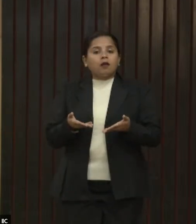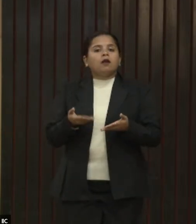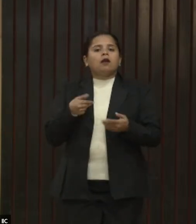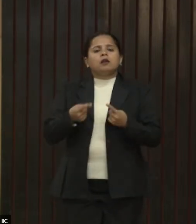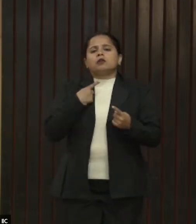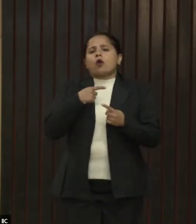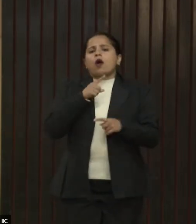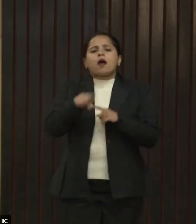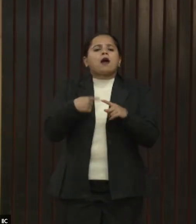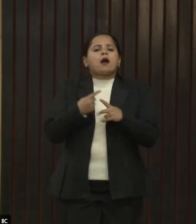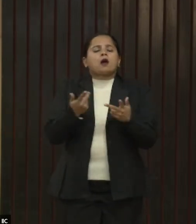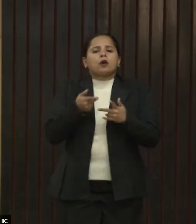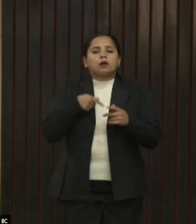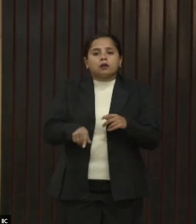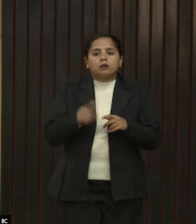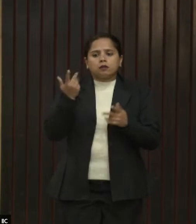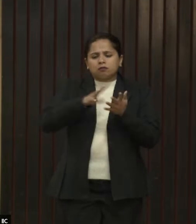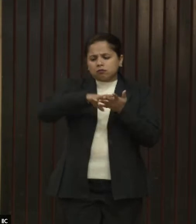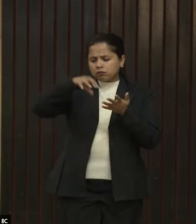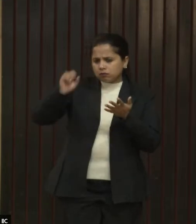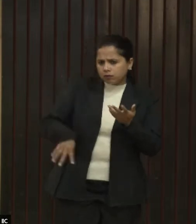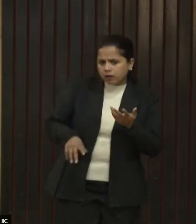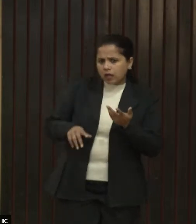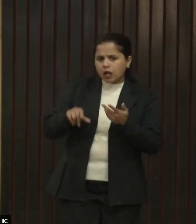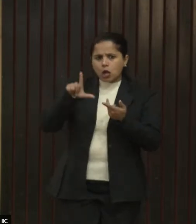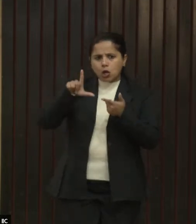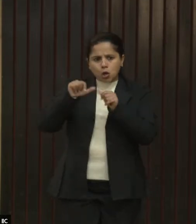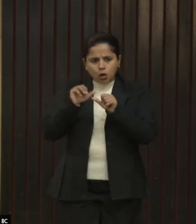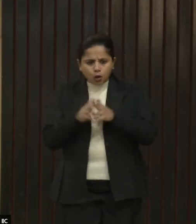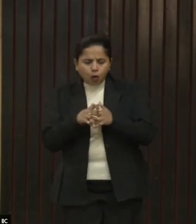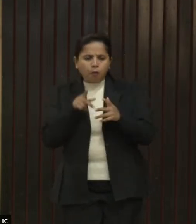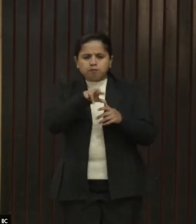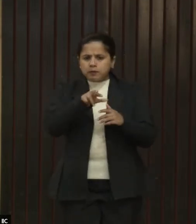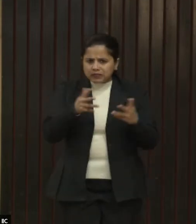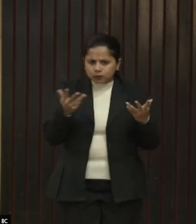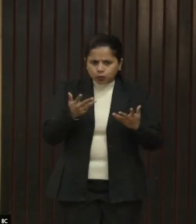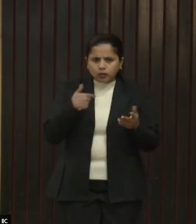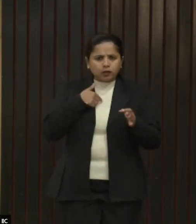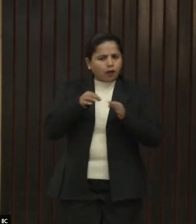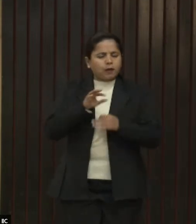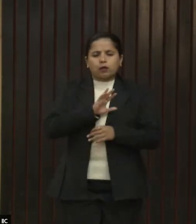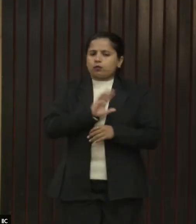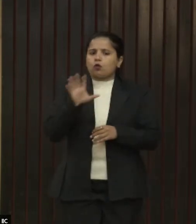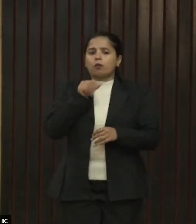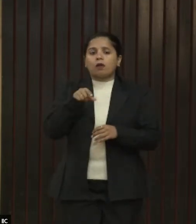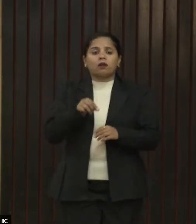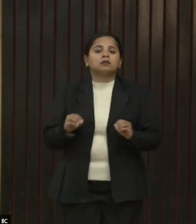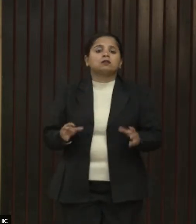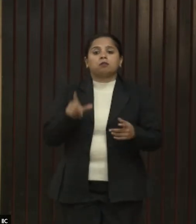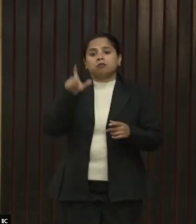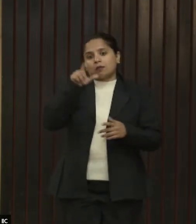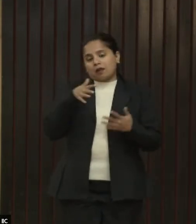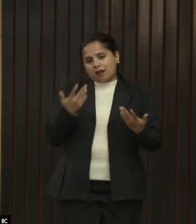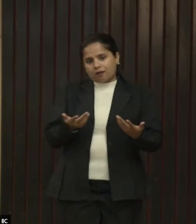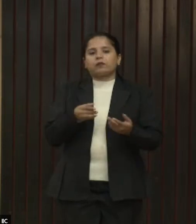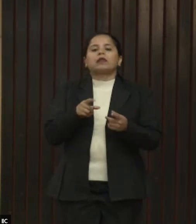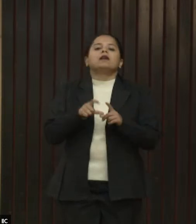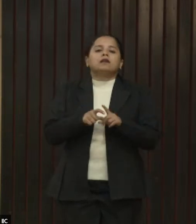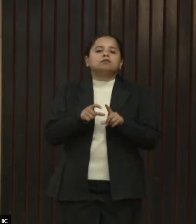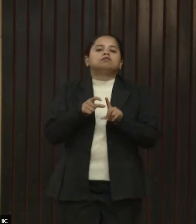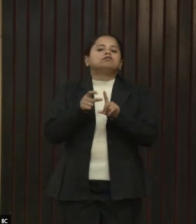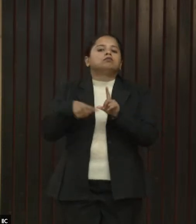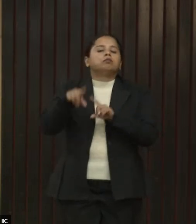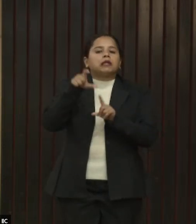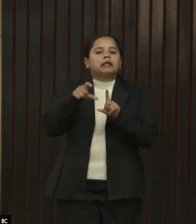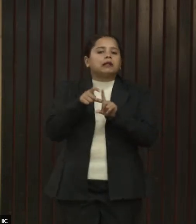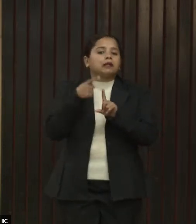talk about decolonization and what that means. We have the real star, Dr. Bibek Debroy, who will be delivering